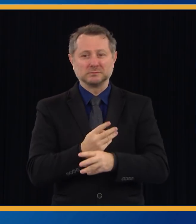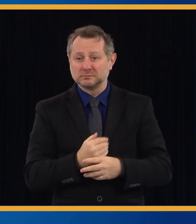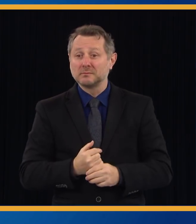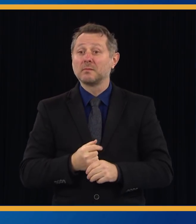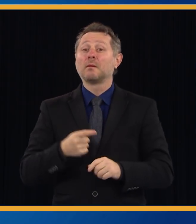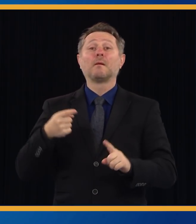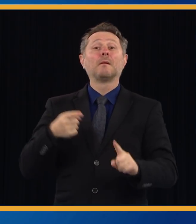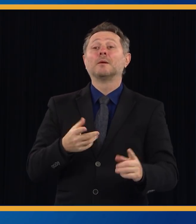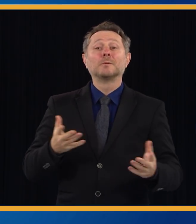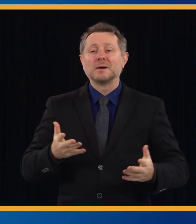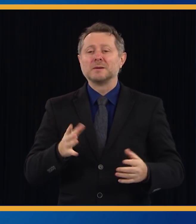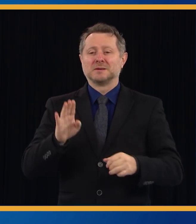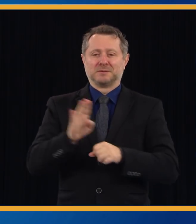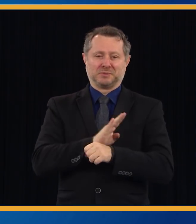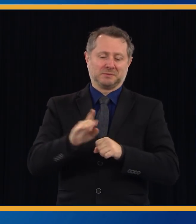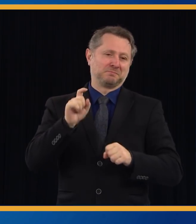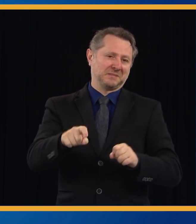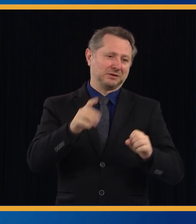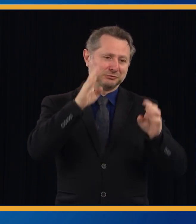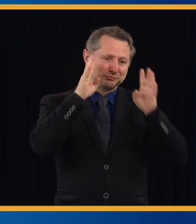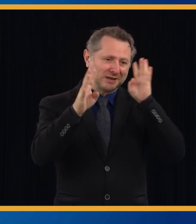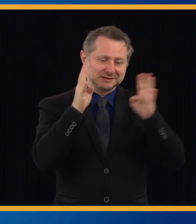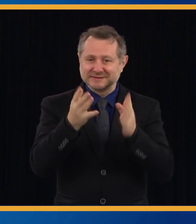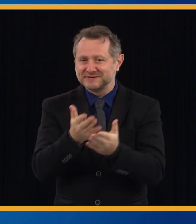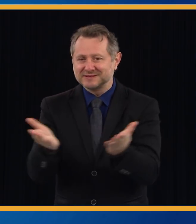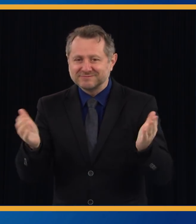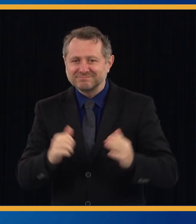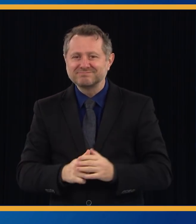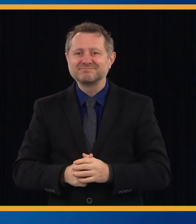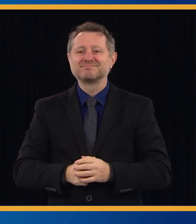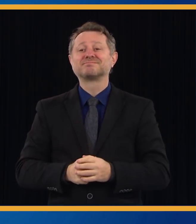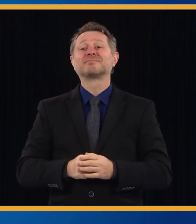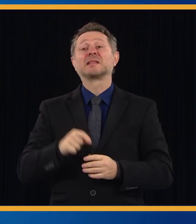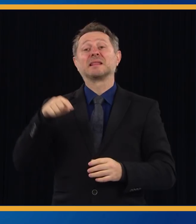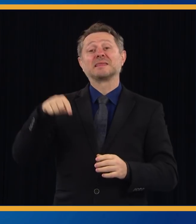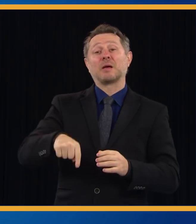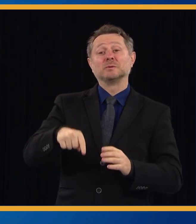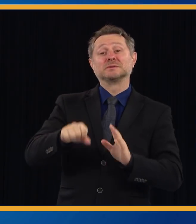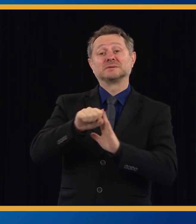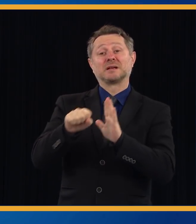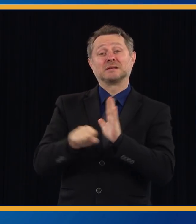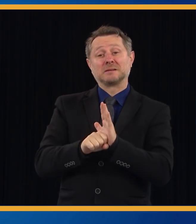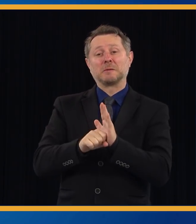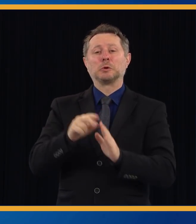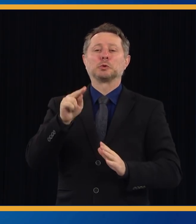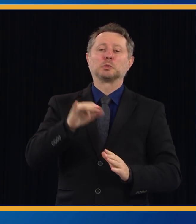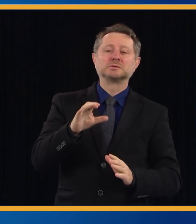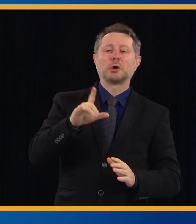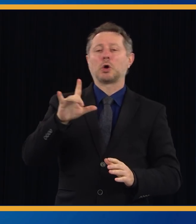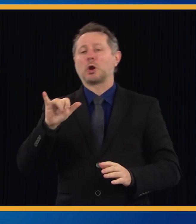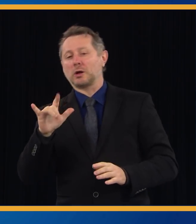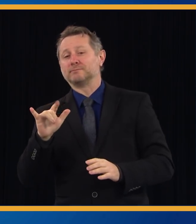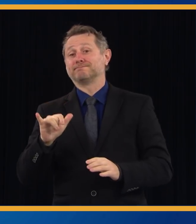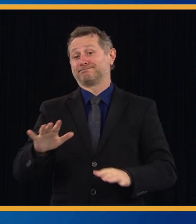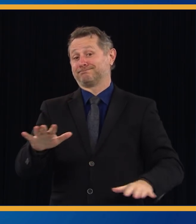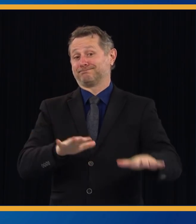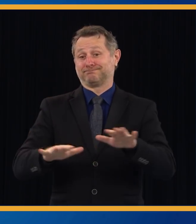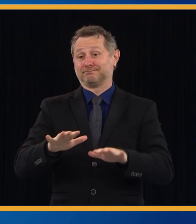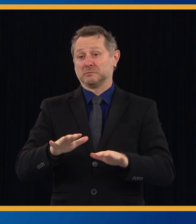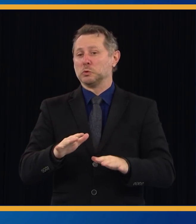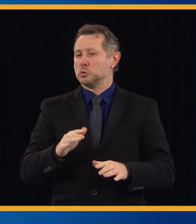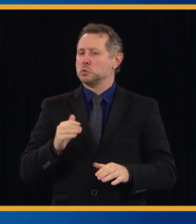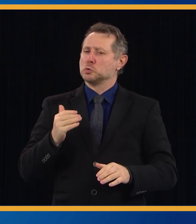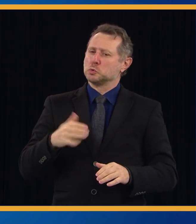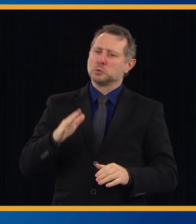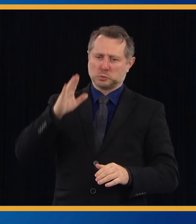about it. Downstate, which does have particular needs, we need summer activities in downstate New